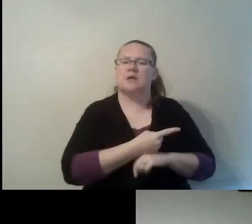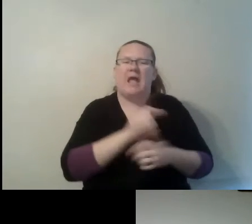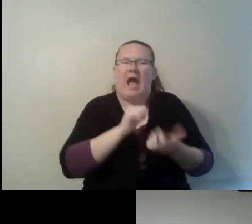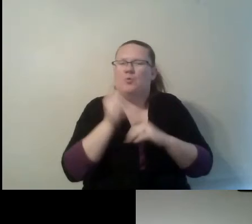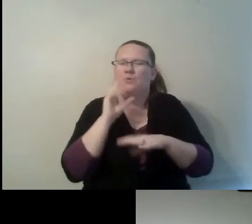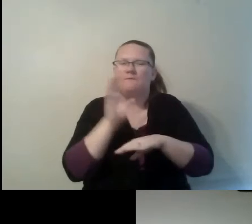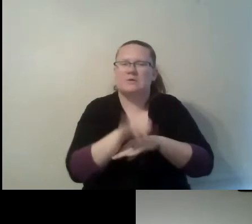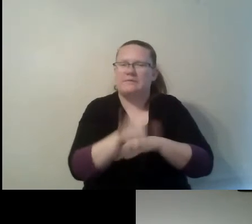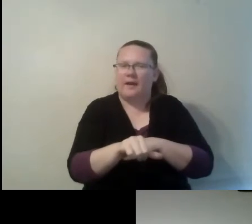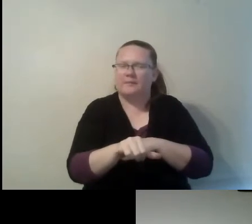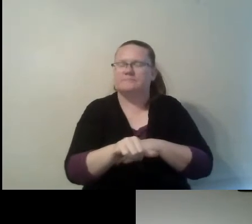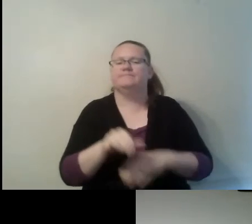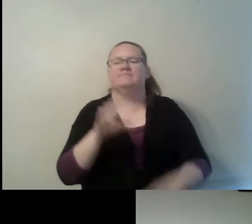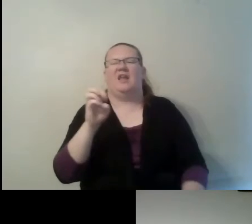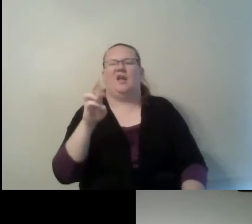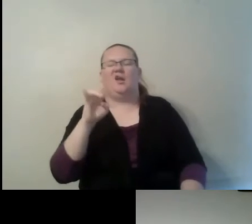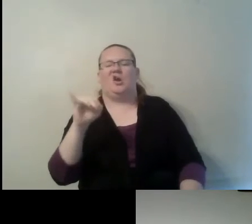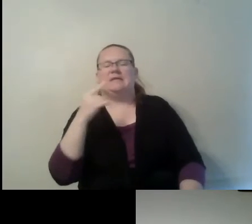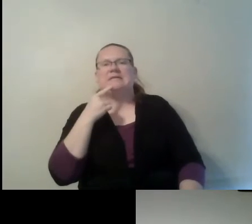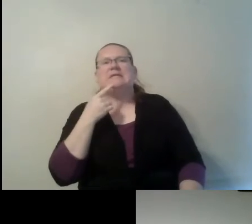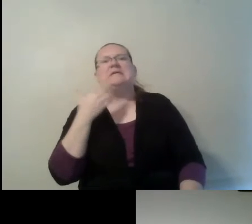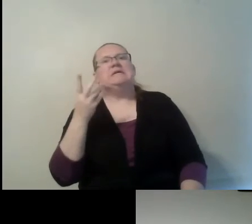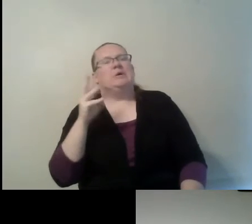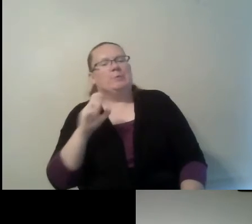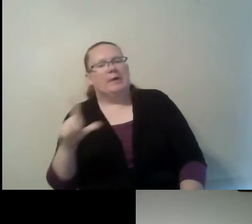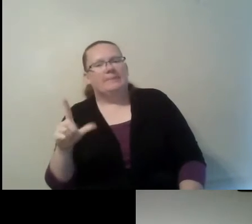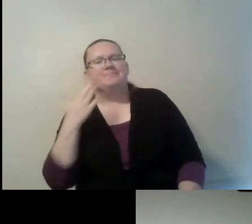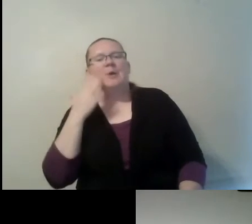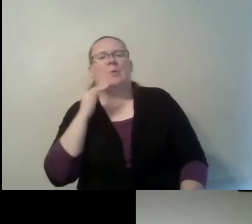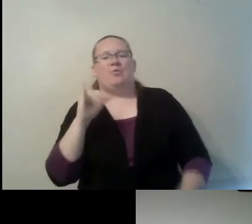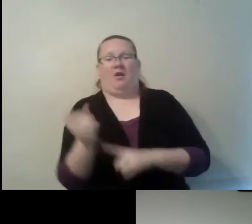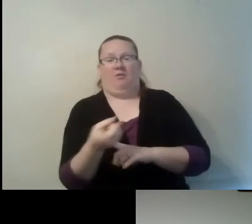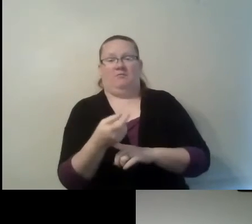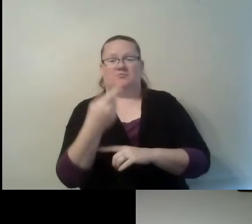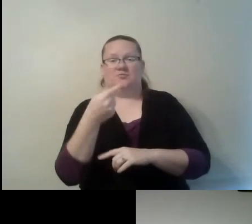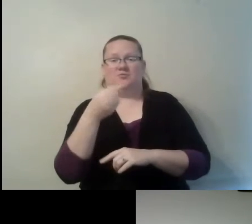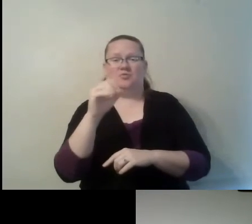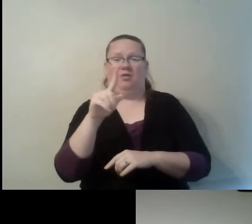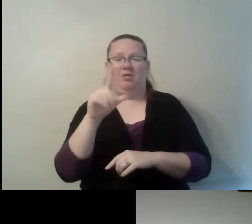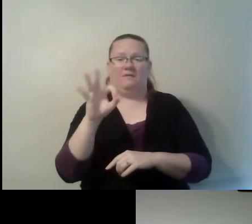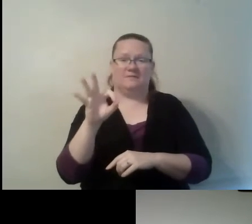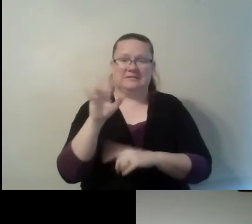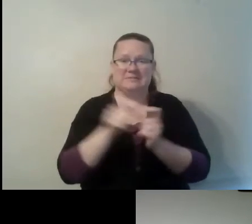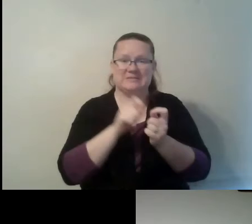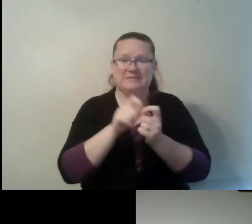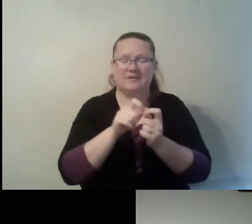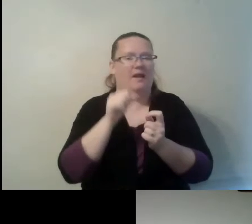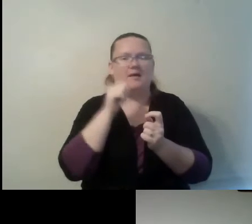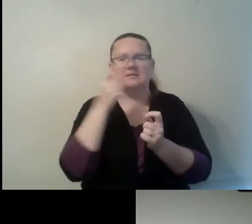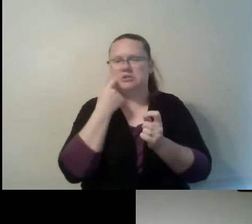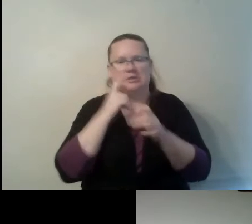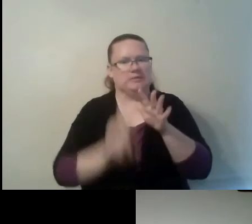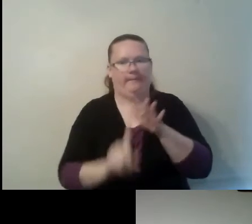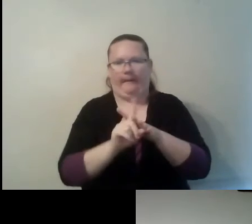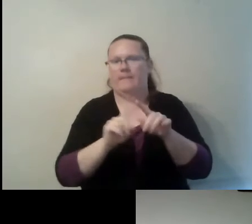Well, I know that the golf course issue has it just not has come up, but we've been looking at things such